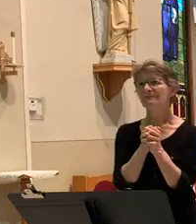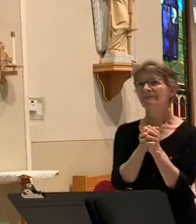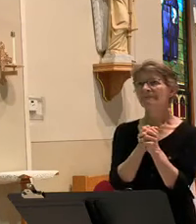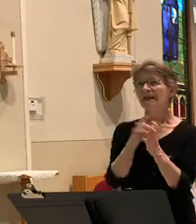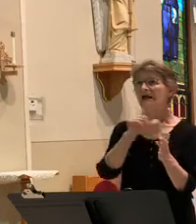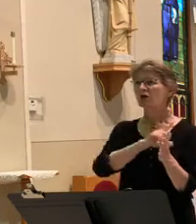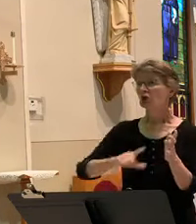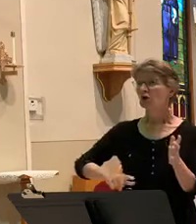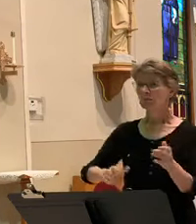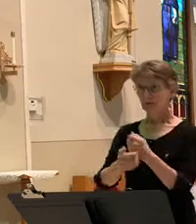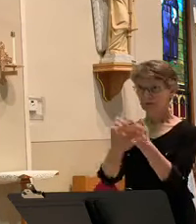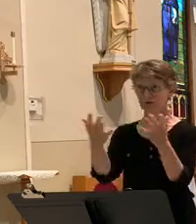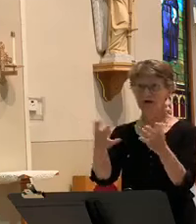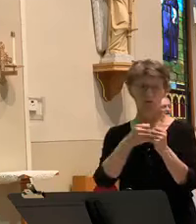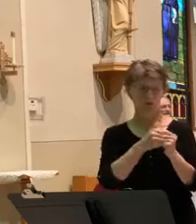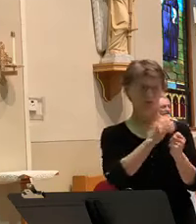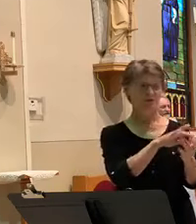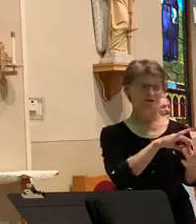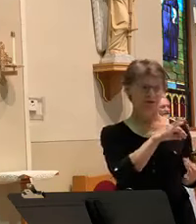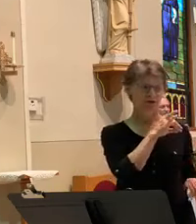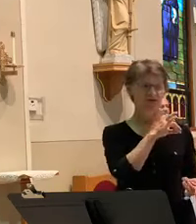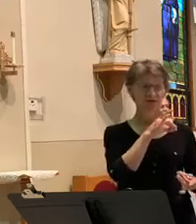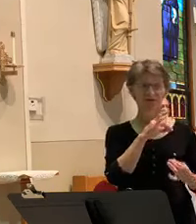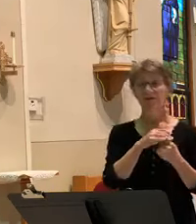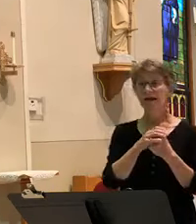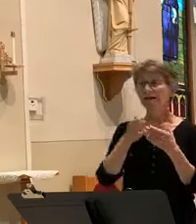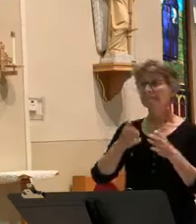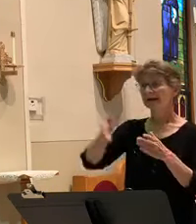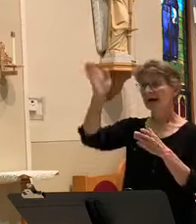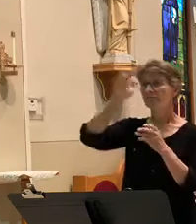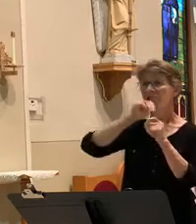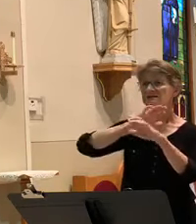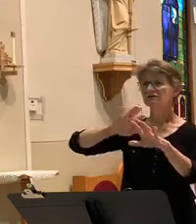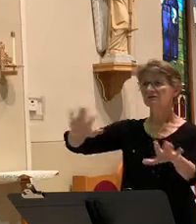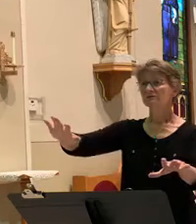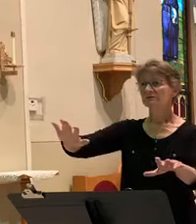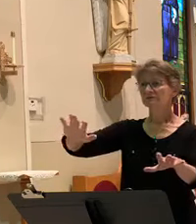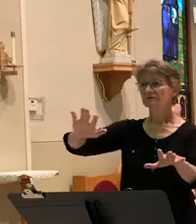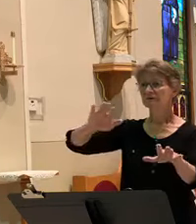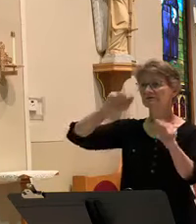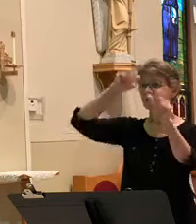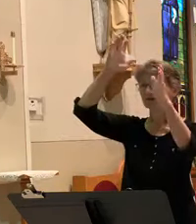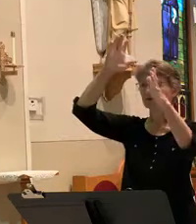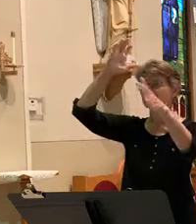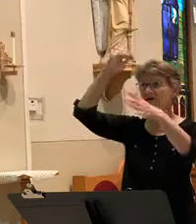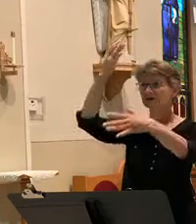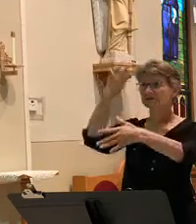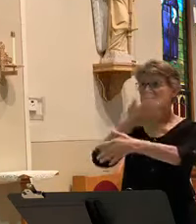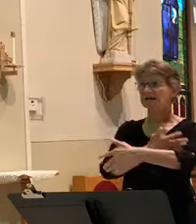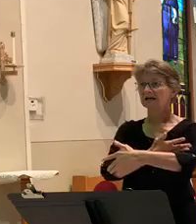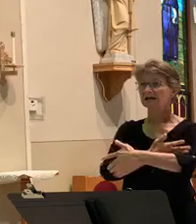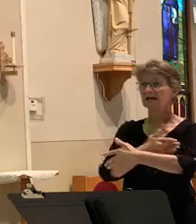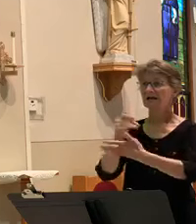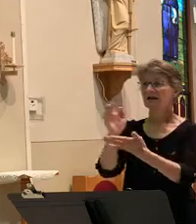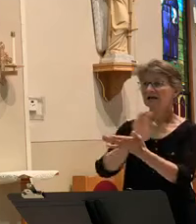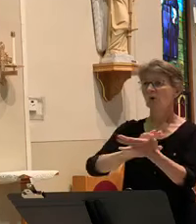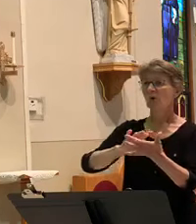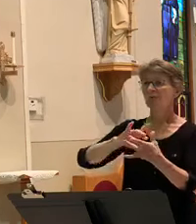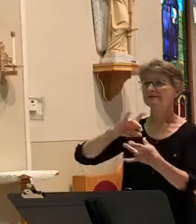The Lord be with you. And with your spirit. May Almighty God bless you, the Father, and the